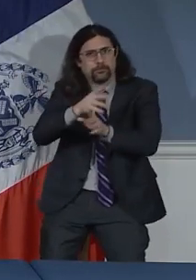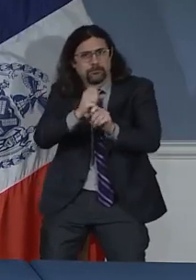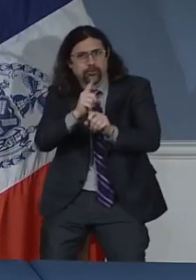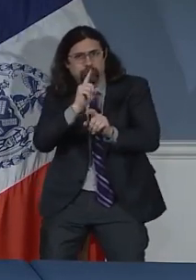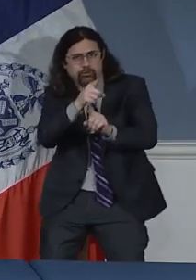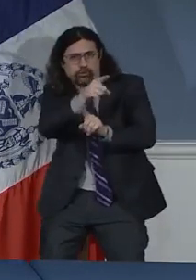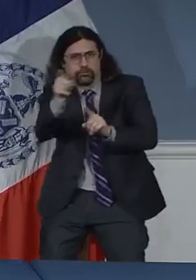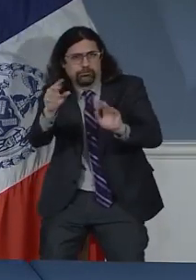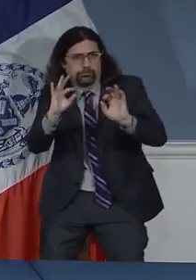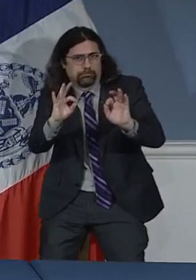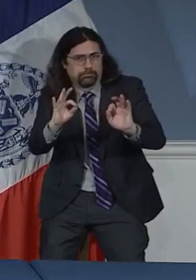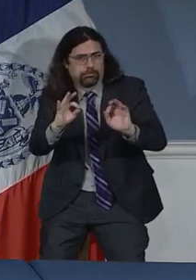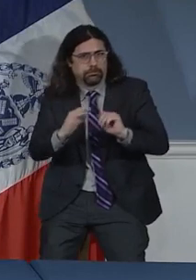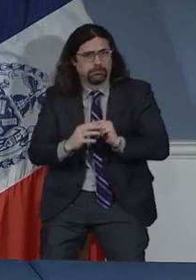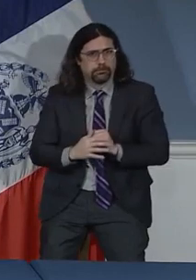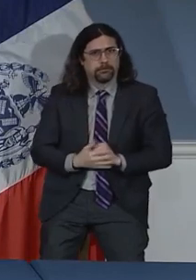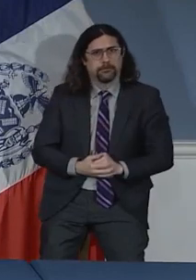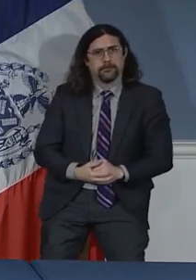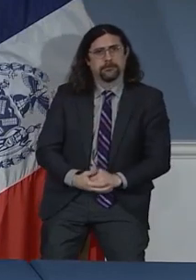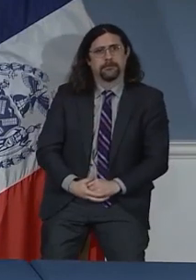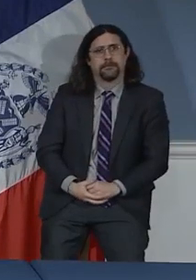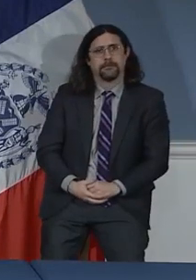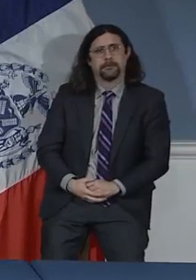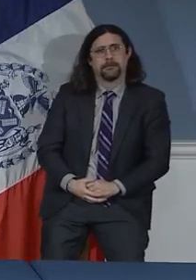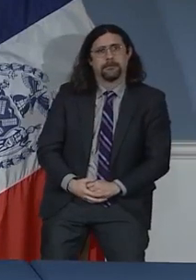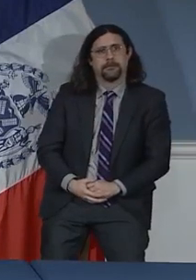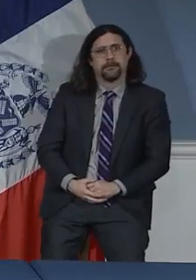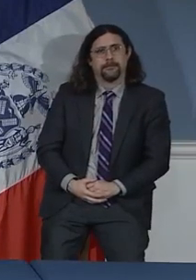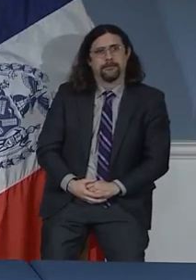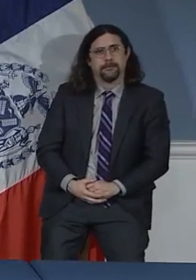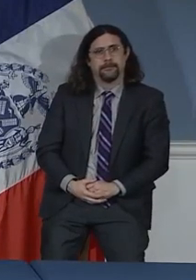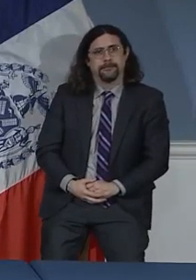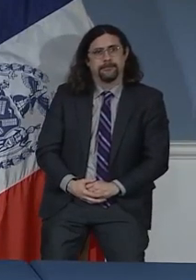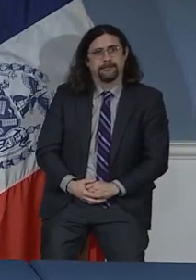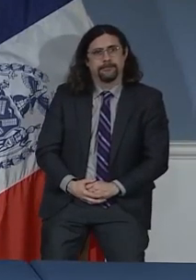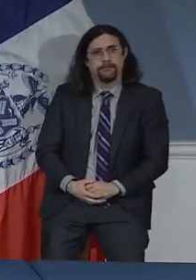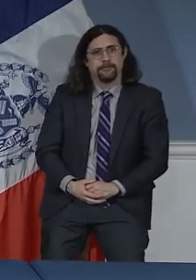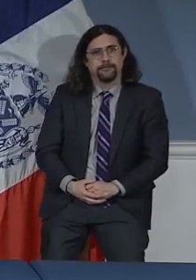a friend in Brooklyn from the Midwood community